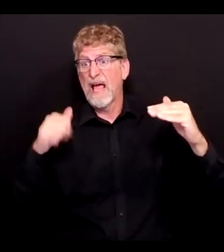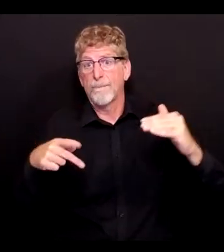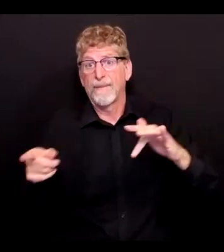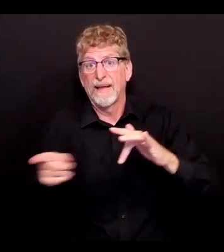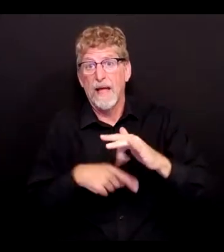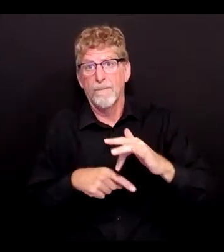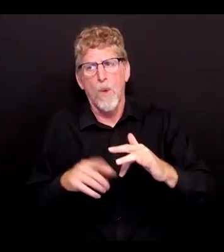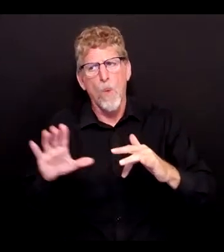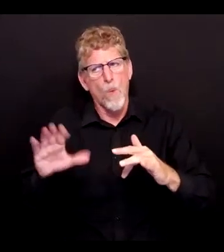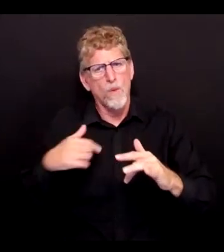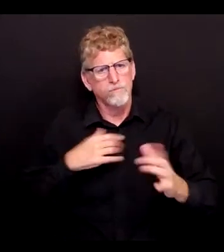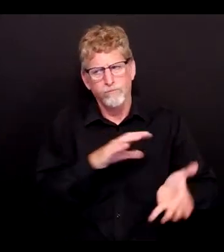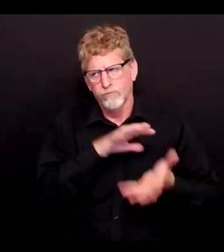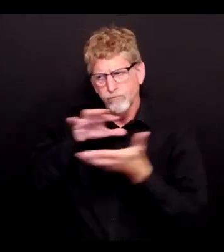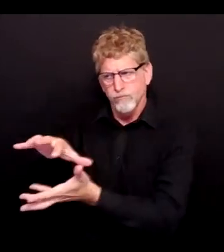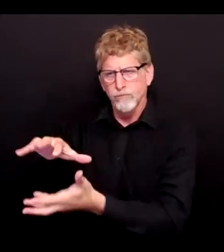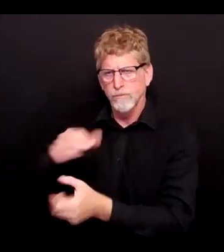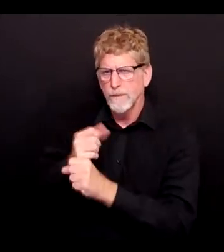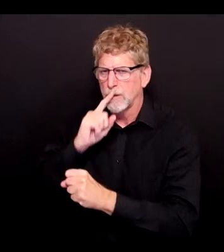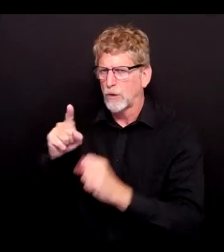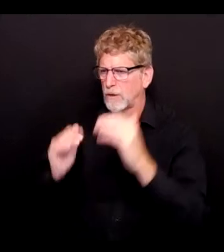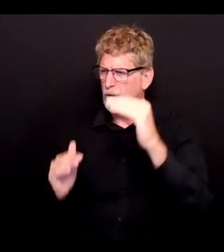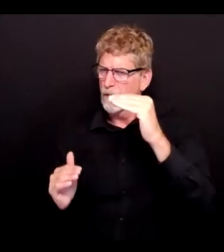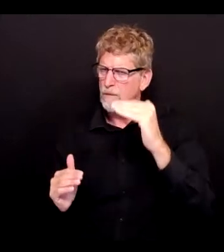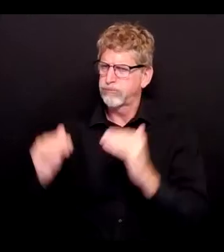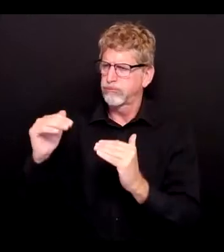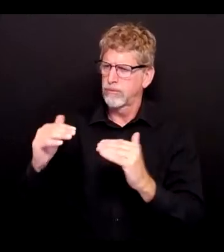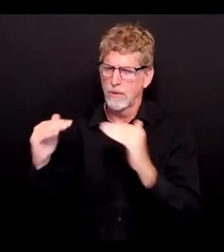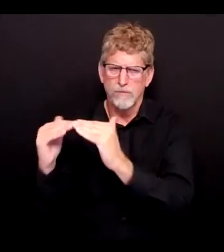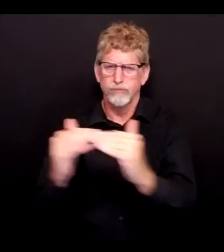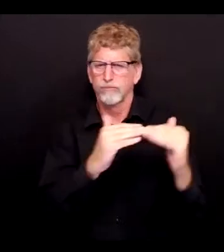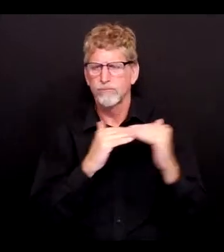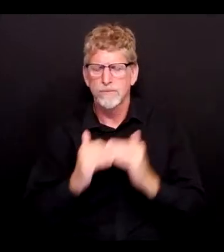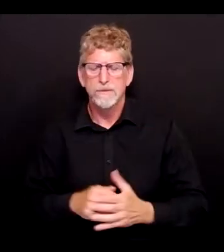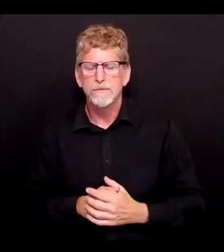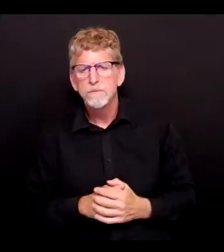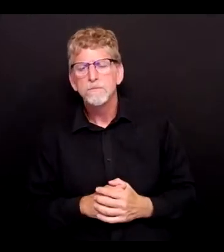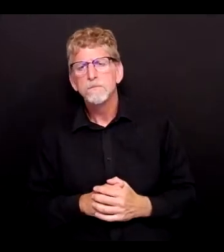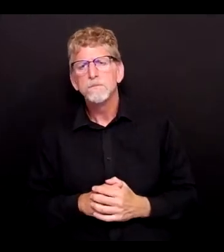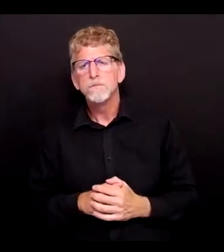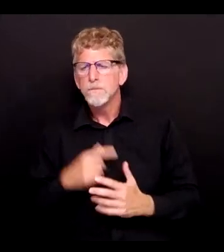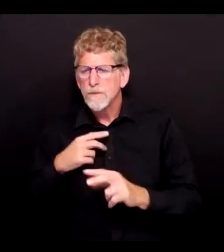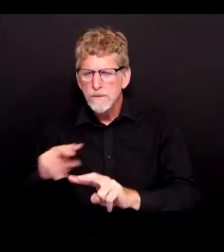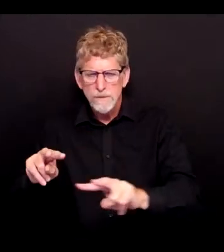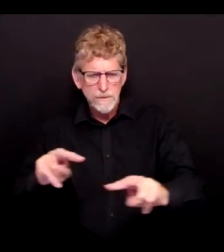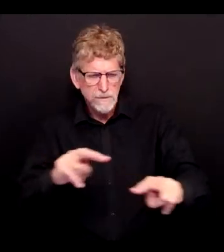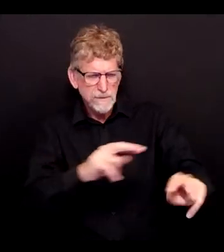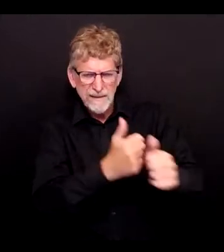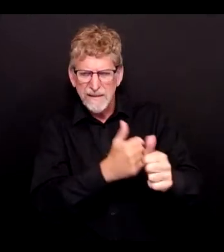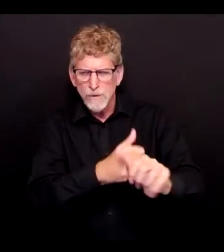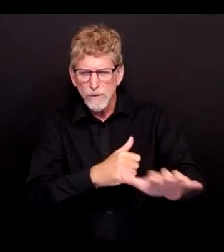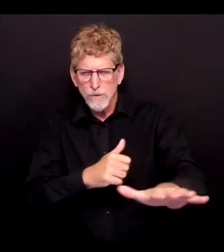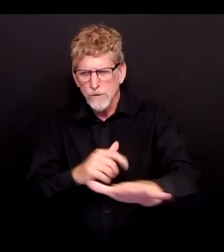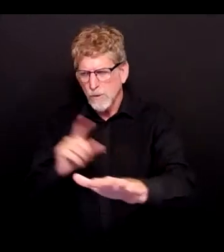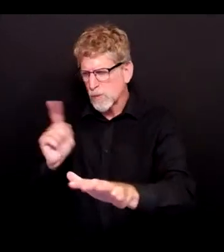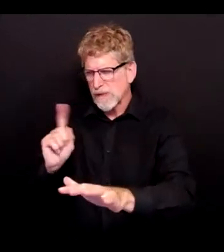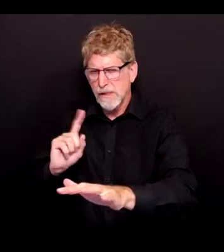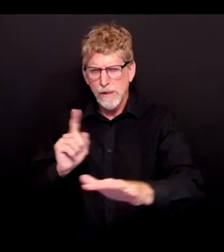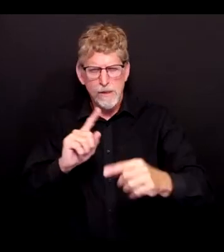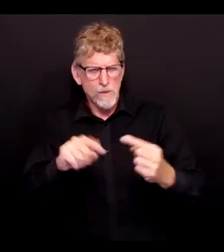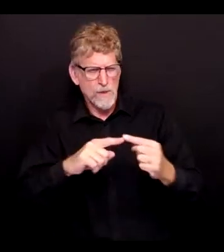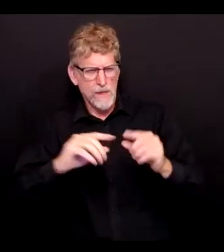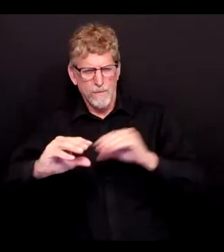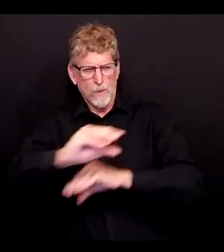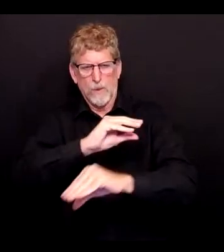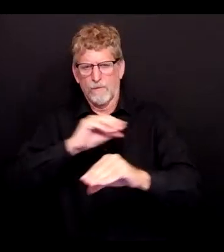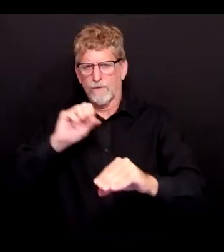something that we're beginning to look at now is also kind of layering in where we think particularly high case growth